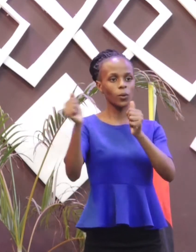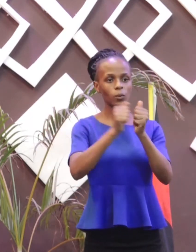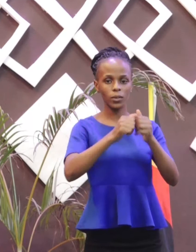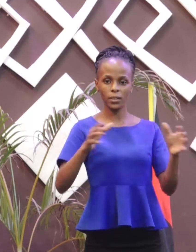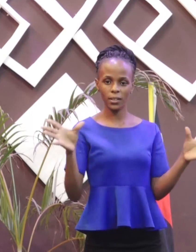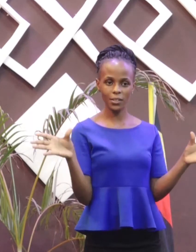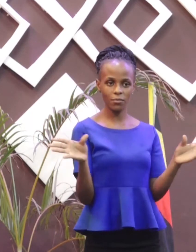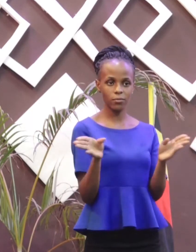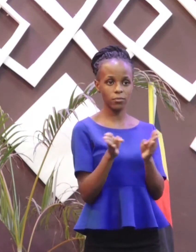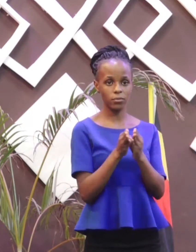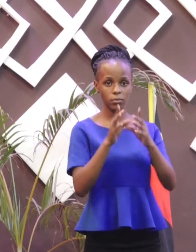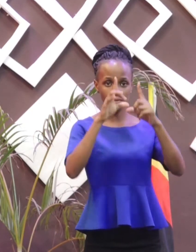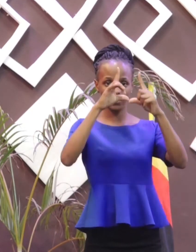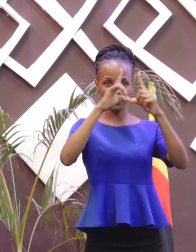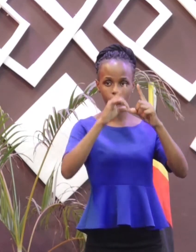words.